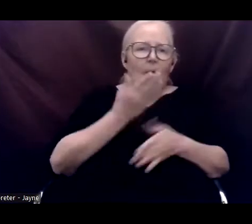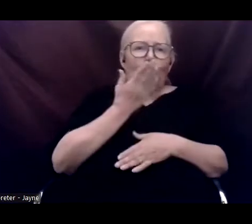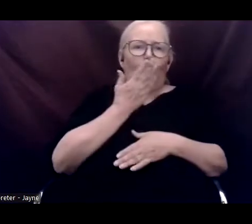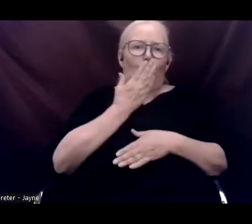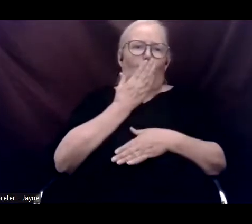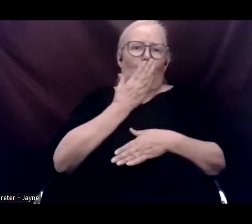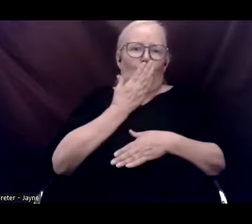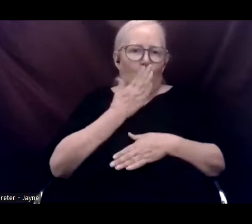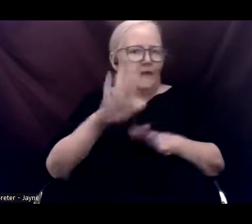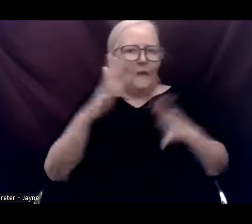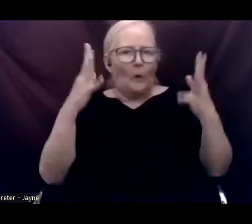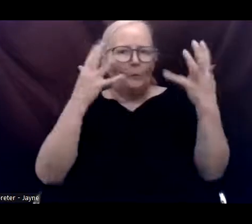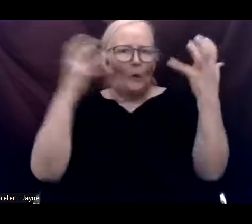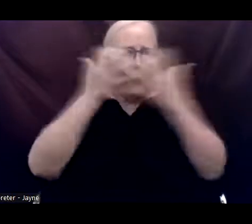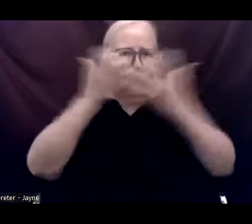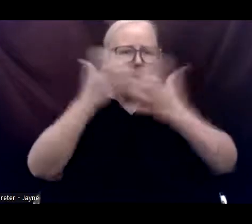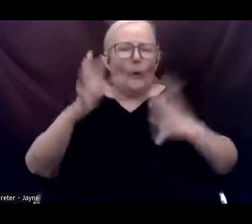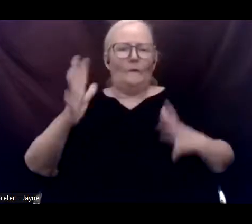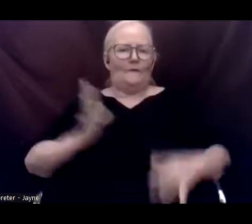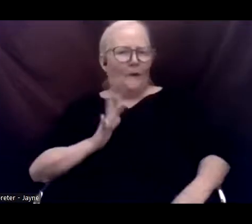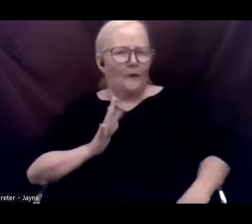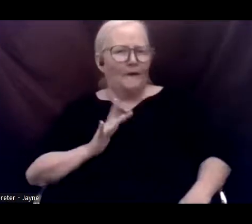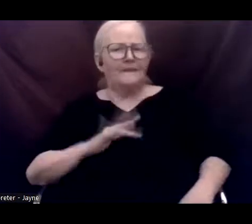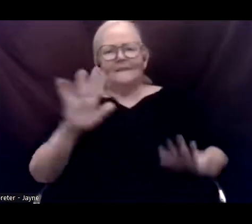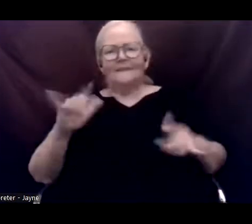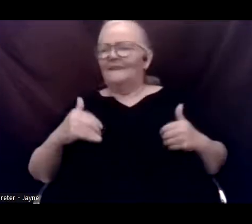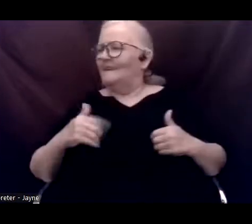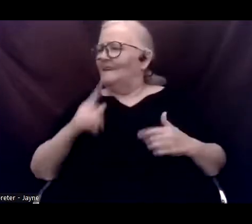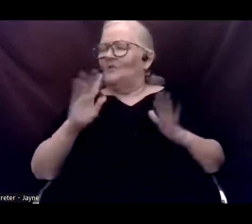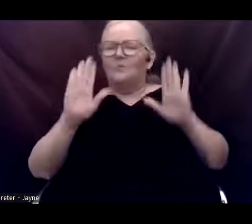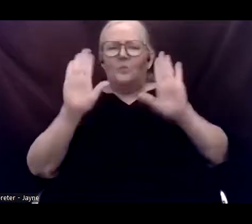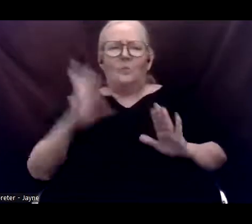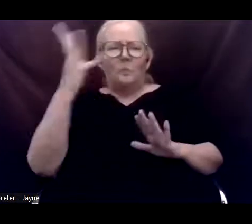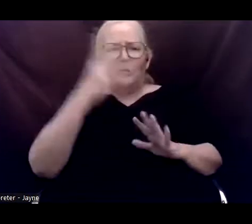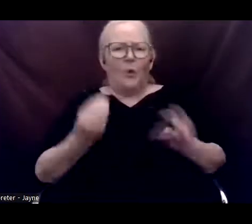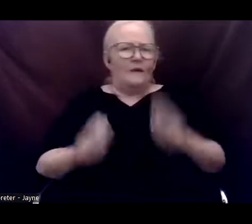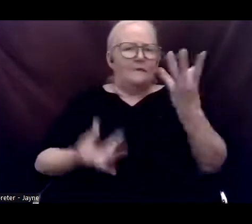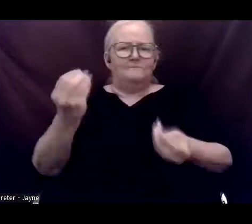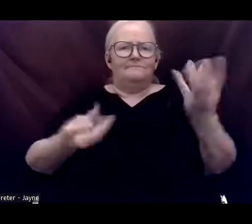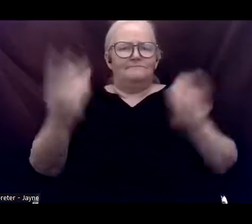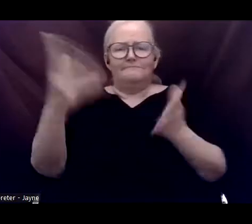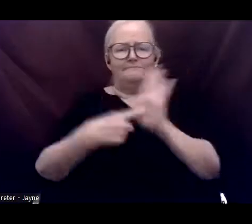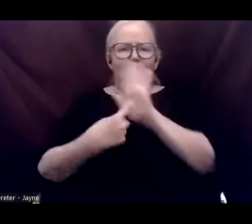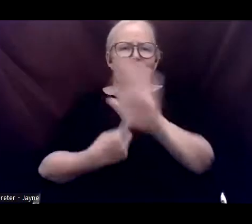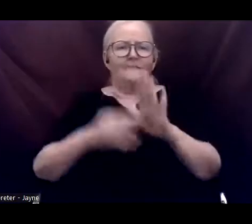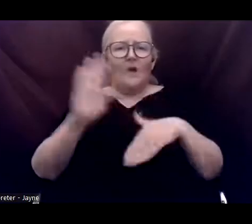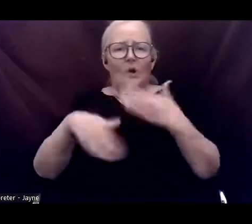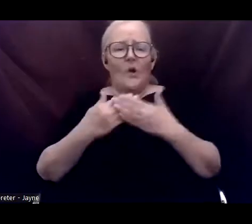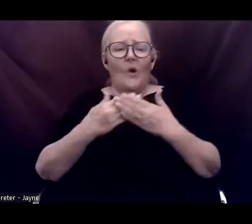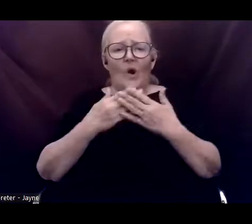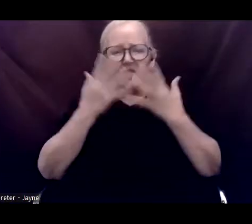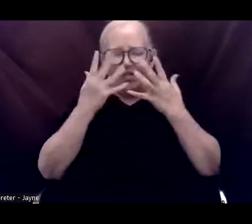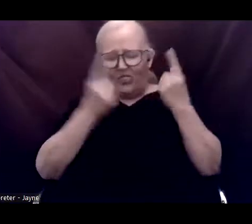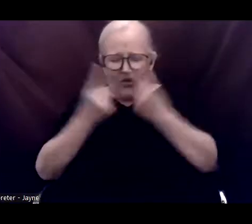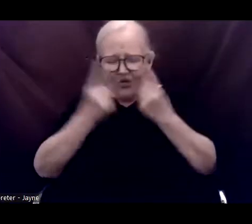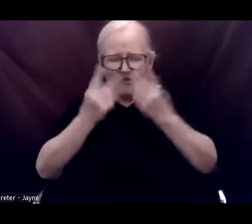it's mad, it's gay, a libelous display. When dreary thoughts that everyone takes,